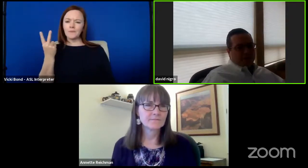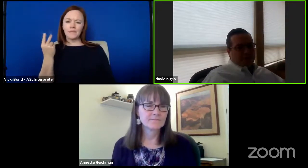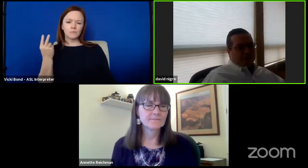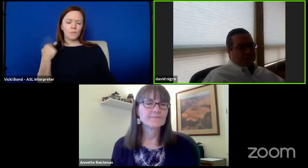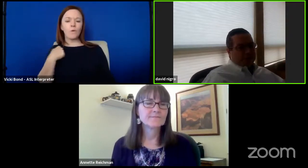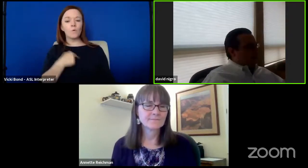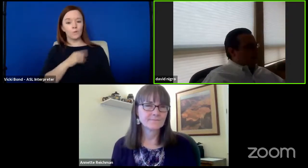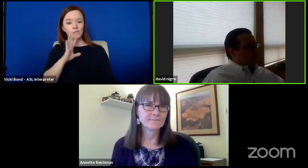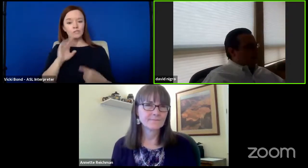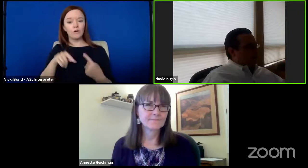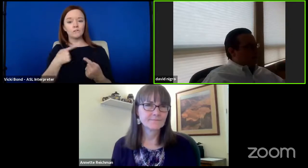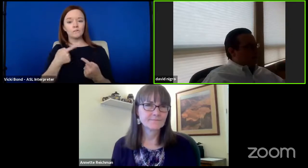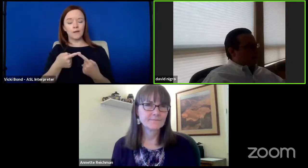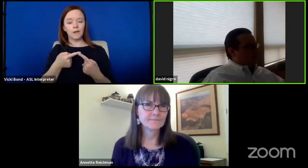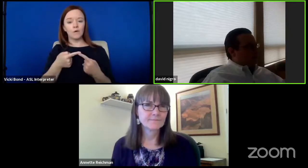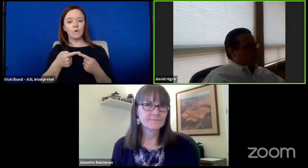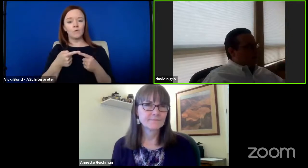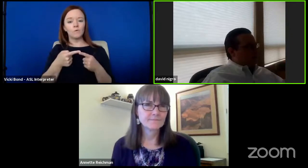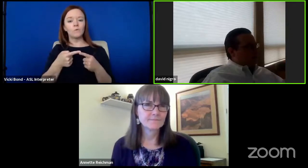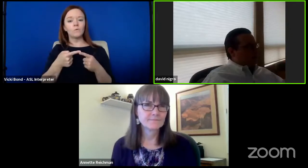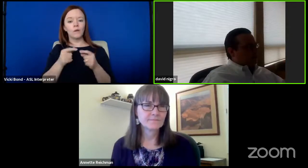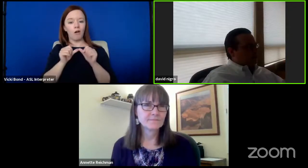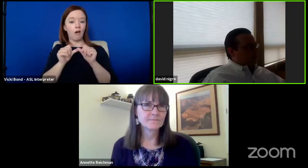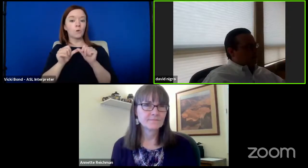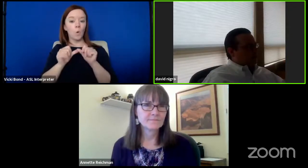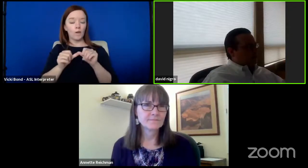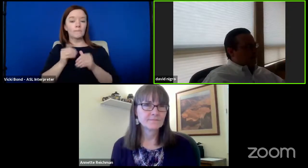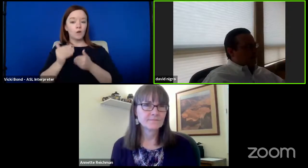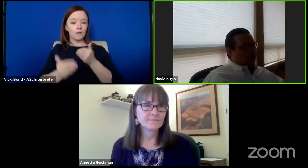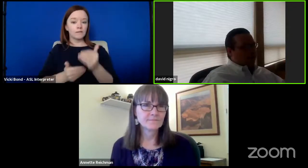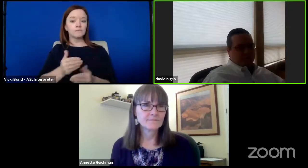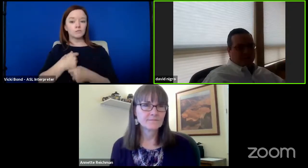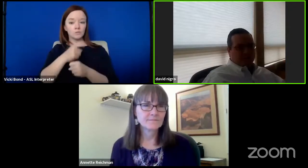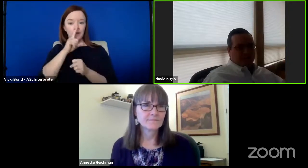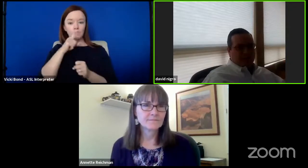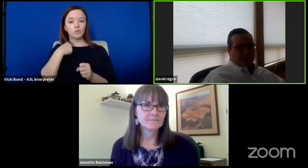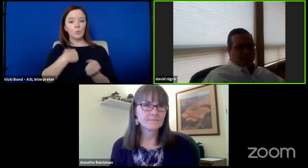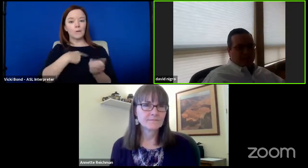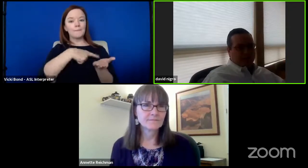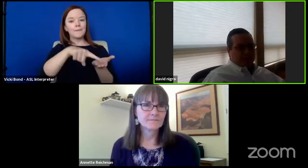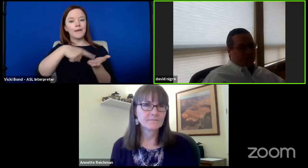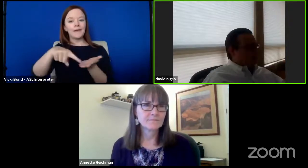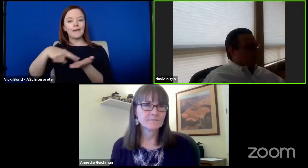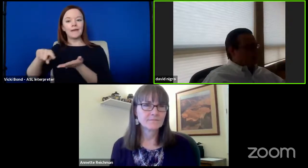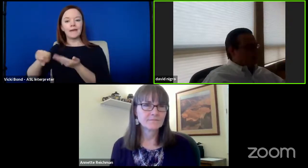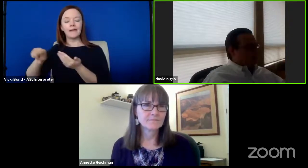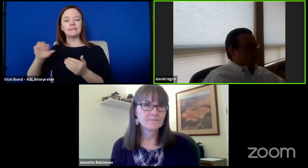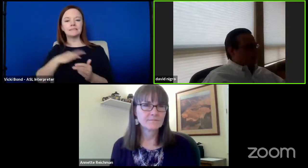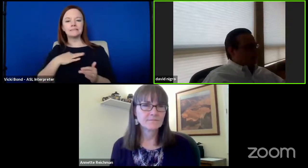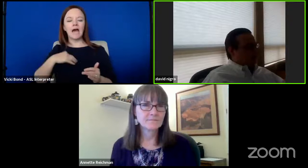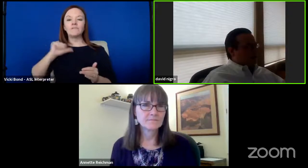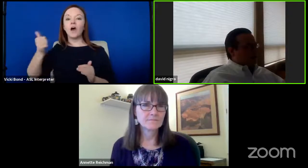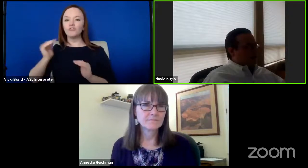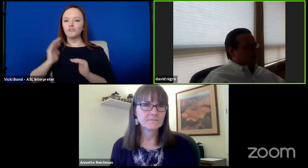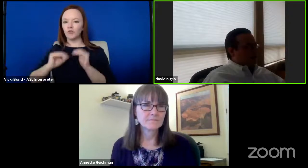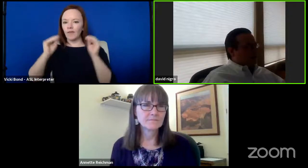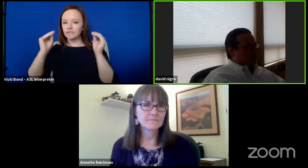talked about there's an ongoing process to make sure that we're paying other staff other than teachers